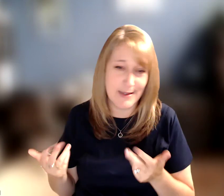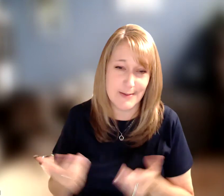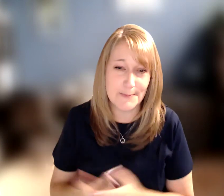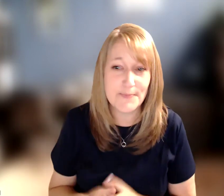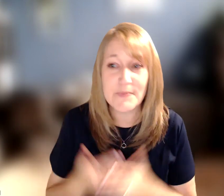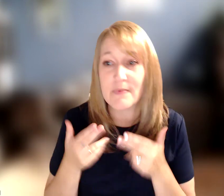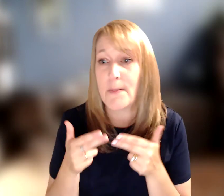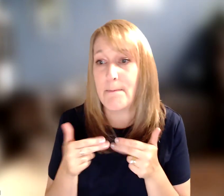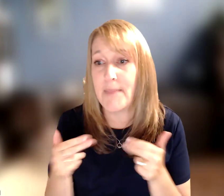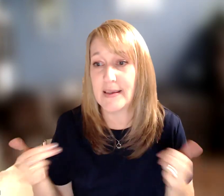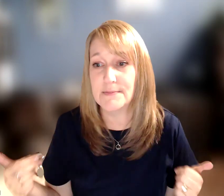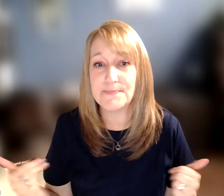So bacon.